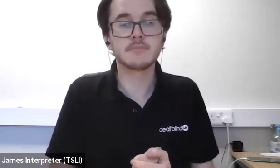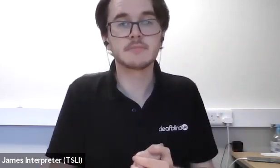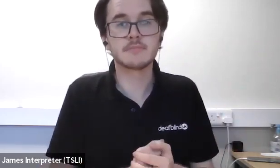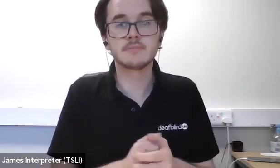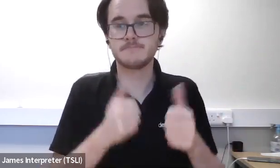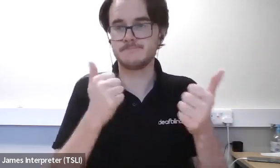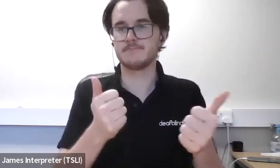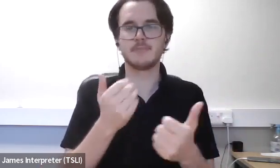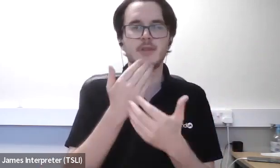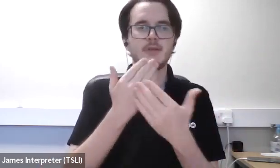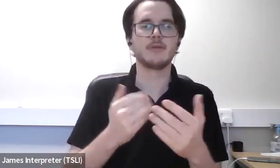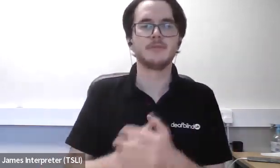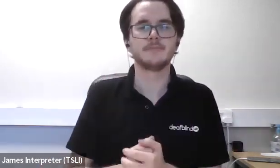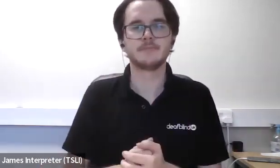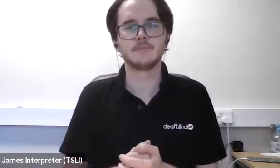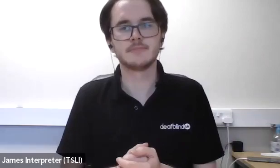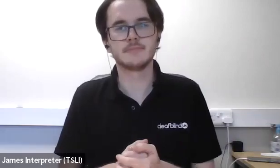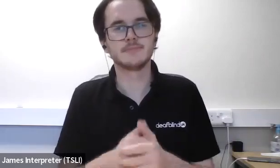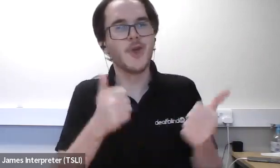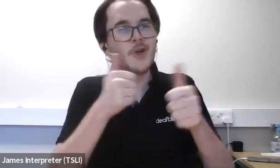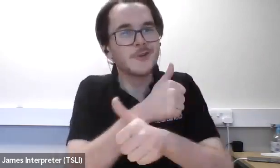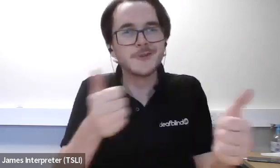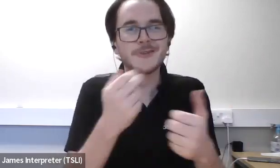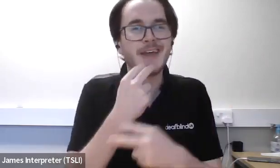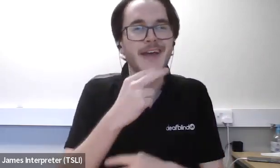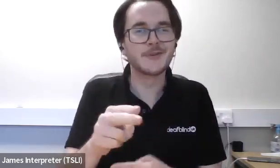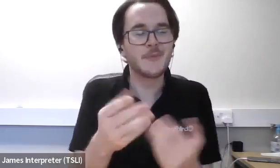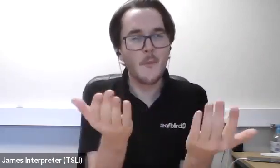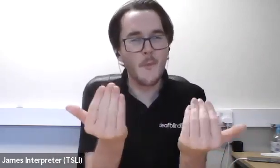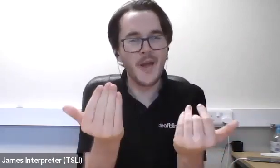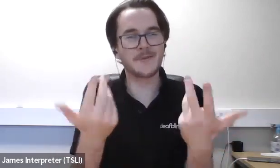you. Good afternoon and welcome, everybody.